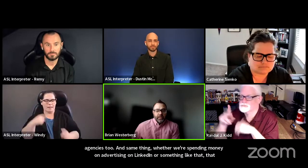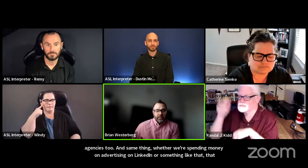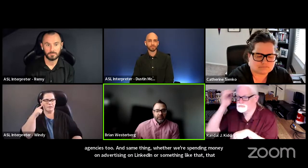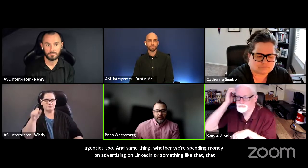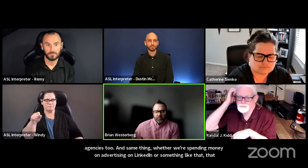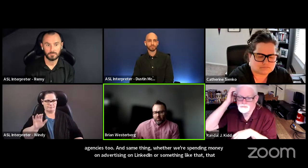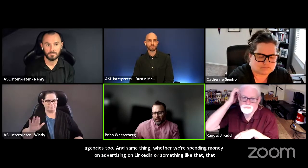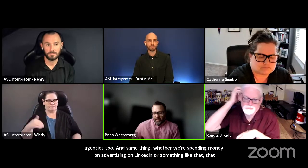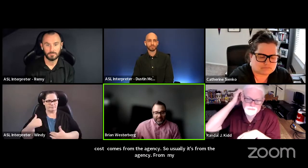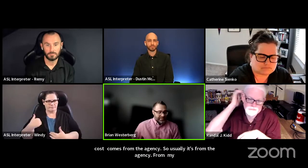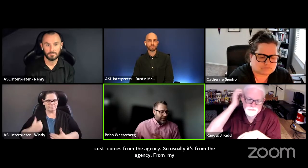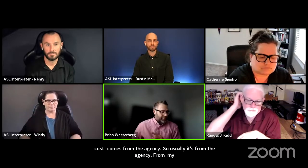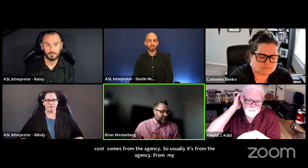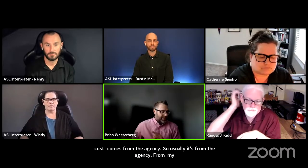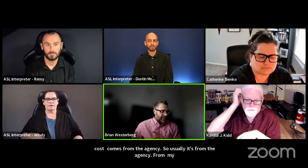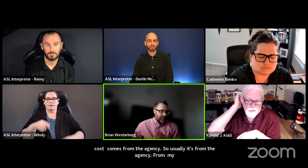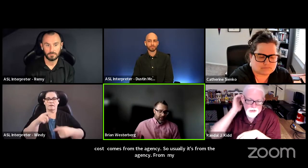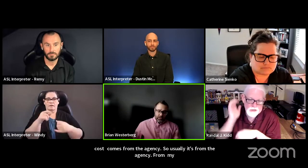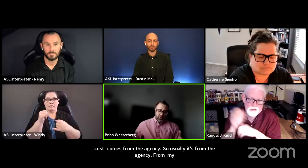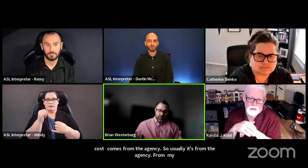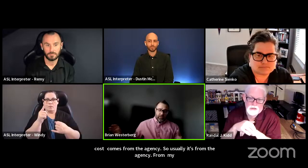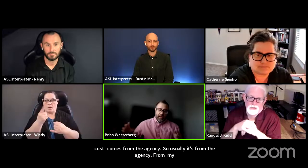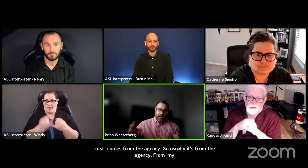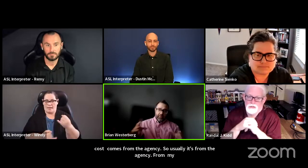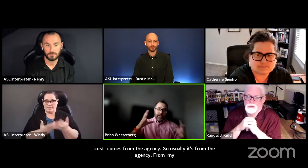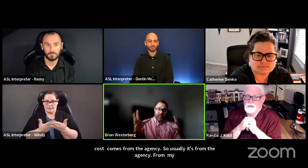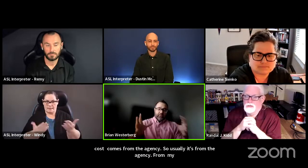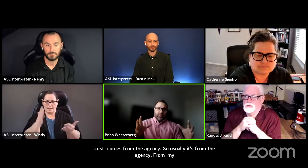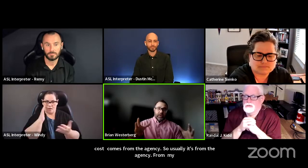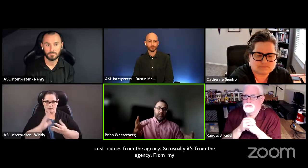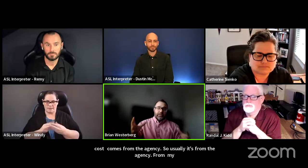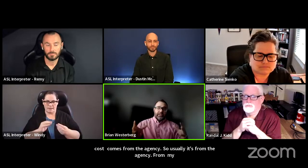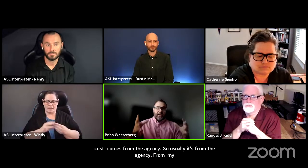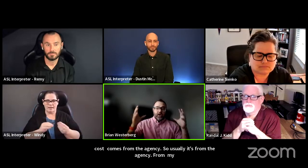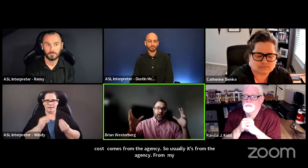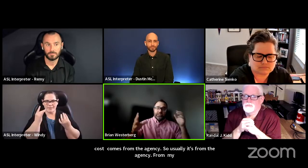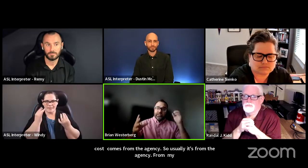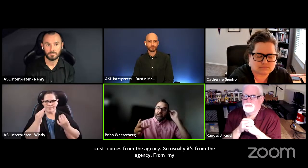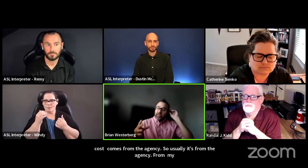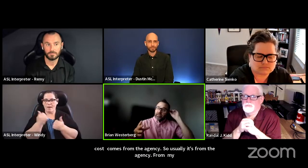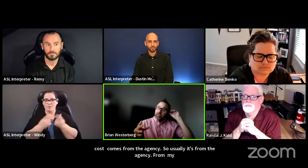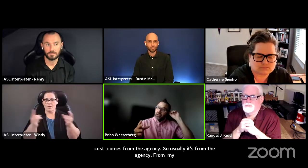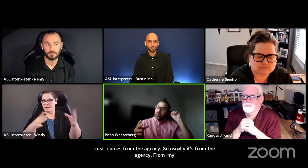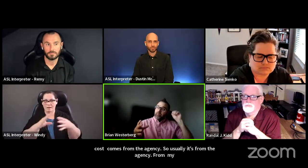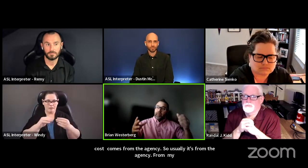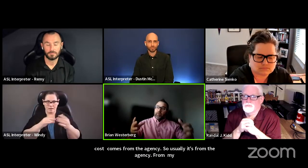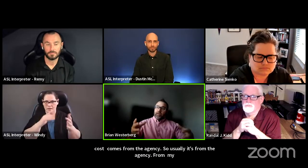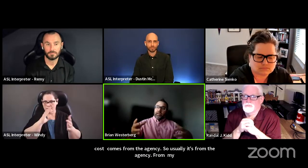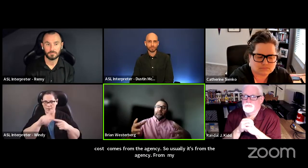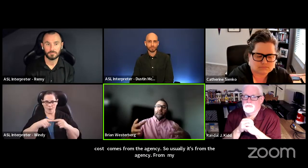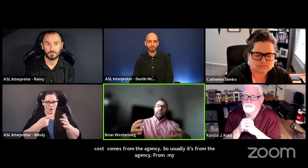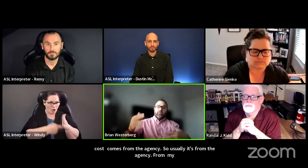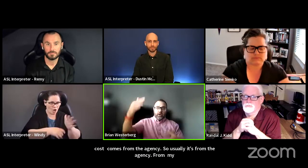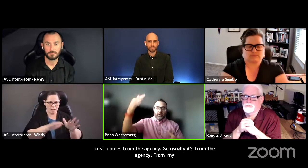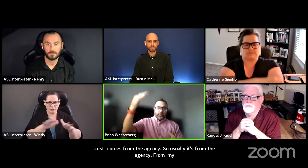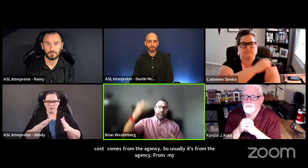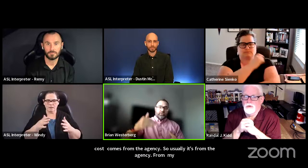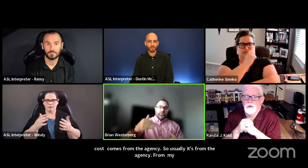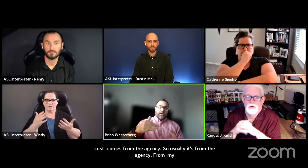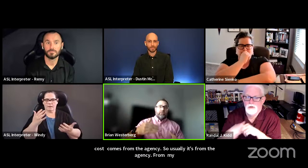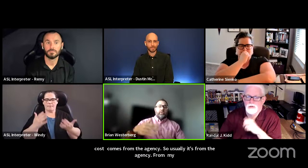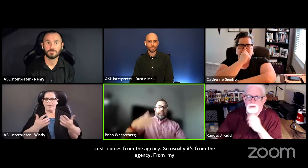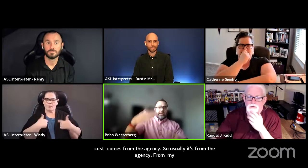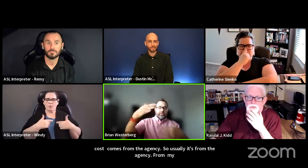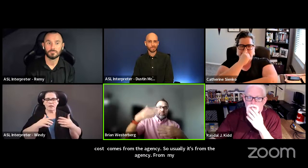And then the one last thing I would say, and I'm thinking of what everybody's saying, cost and everything. Maybe we go through the